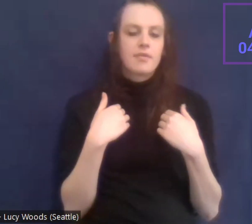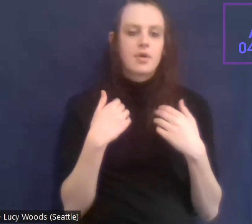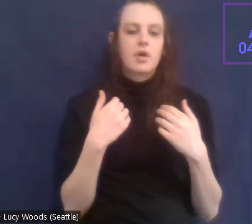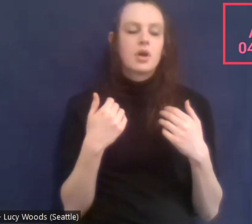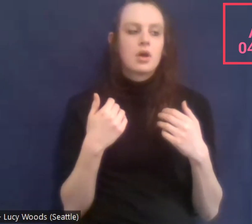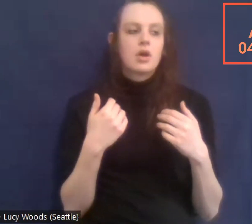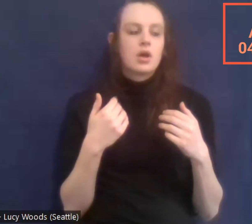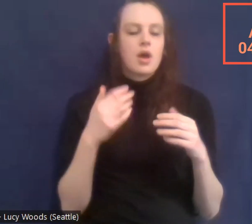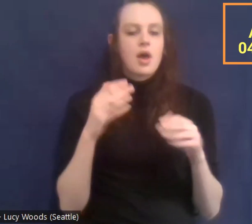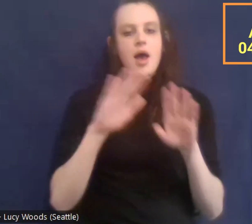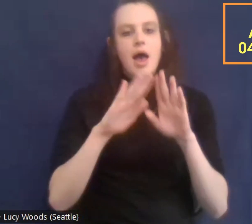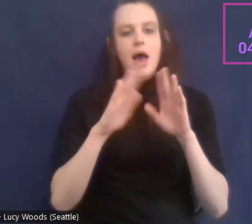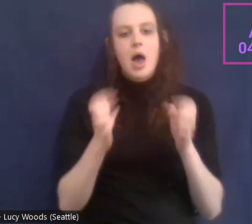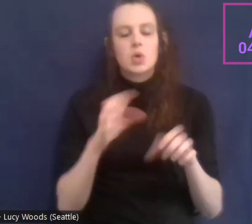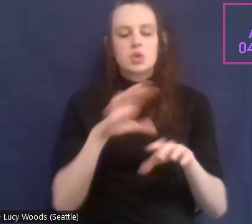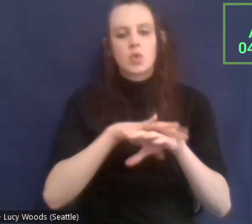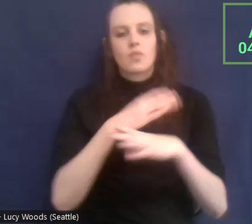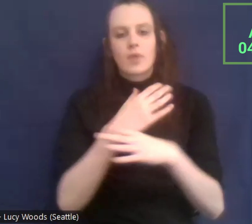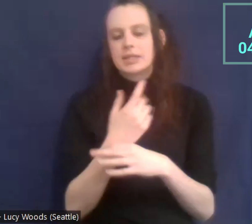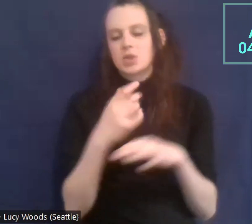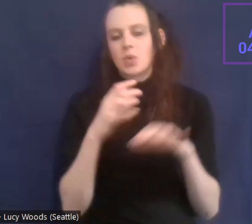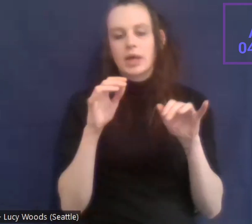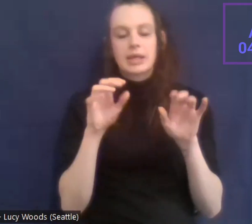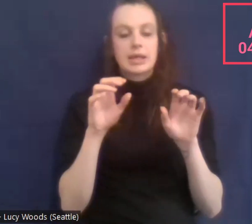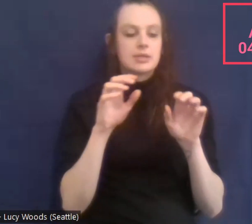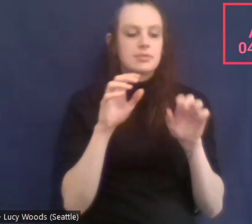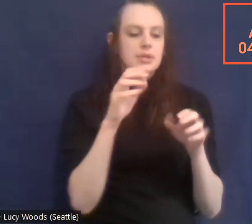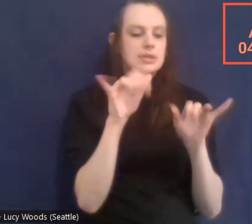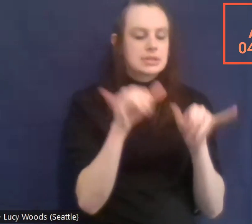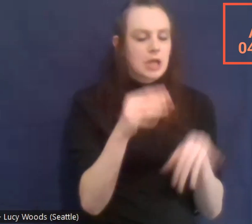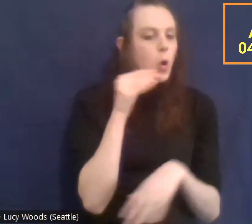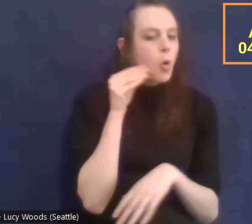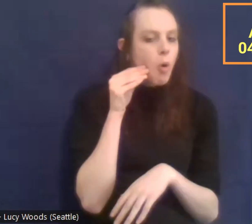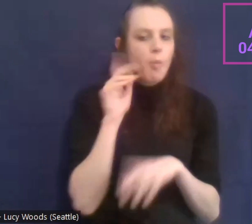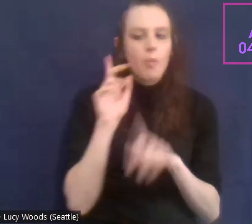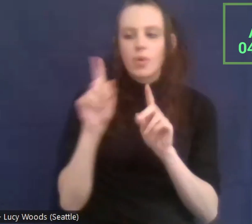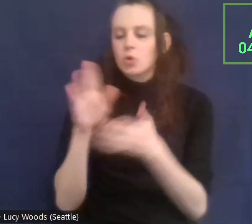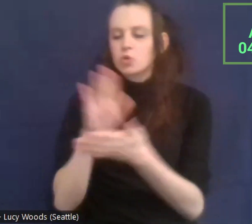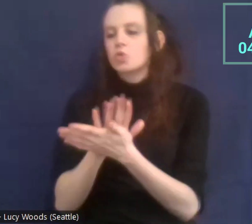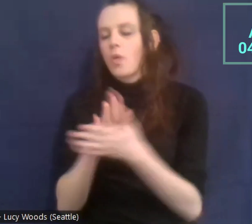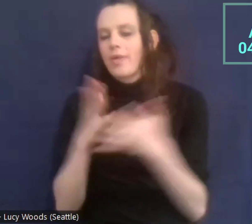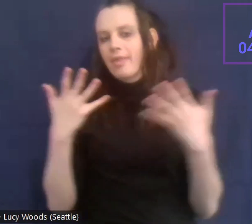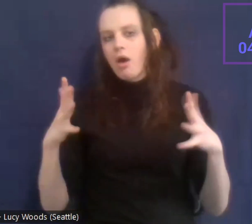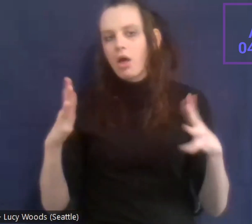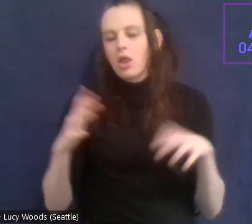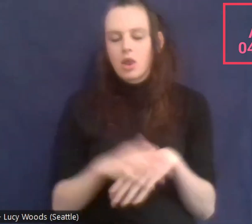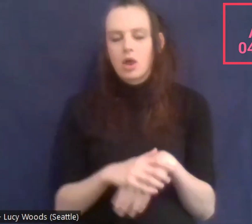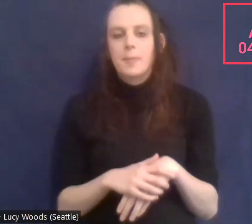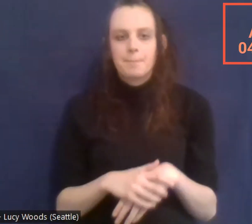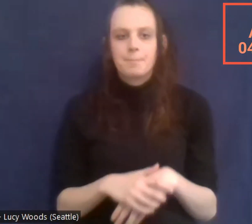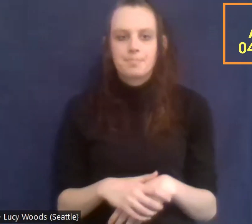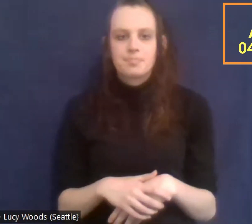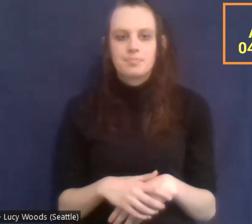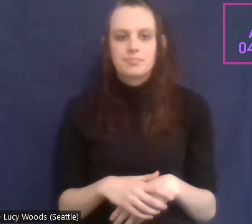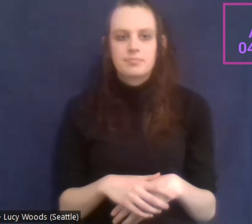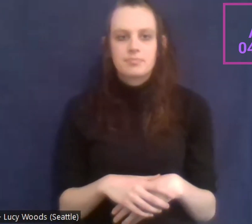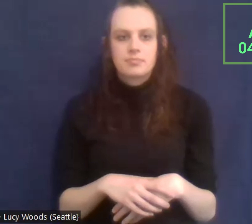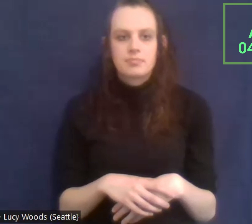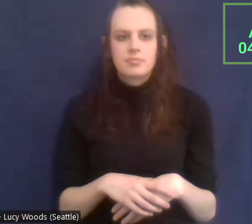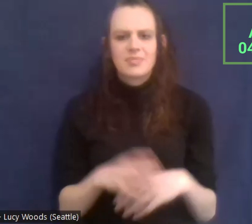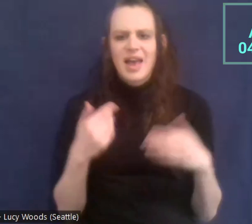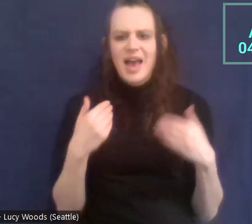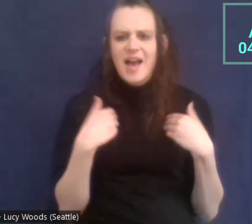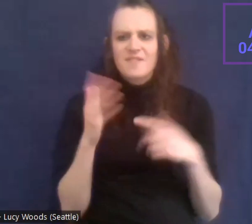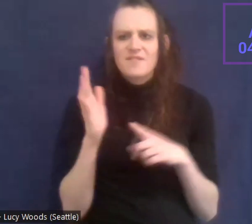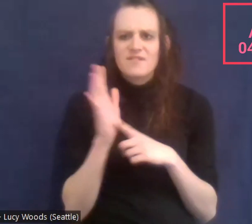to school and stuff. And luckily, there was no substance provisions on my stuff. Right? Do I only have 5 minutes? I got to get to